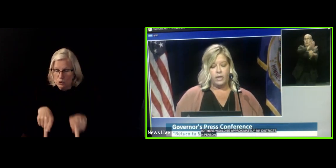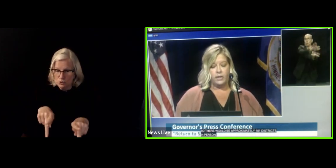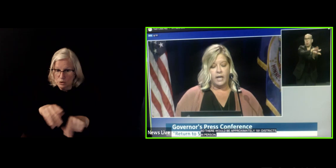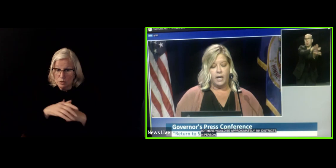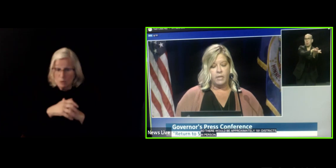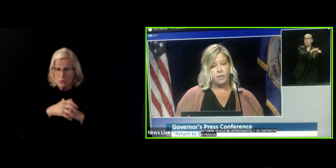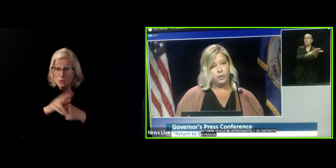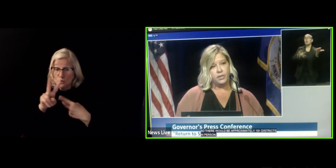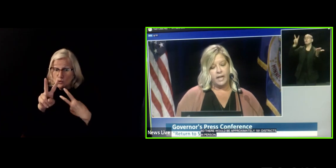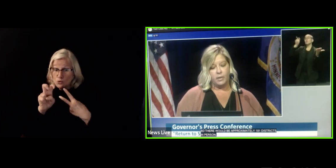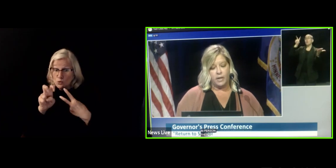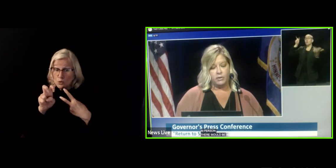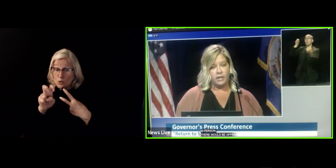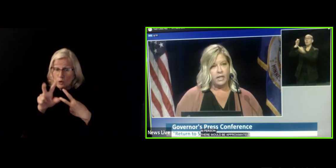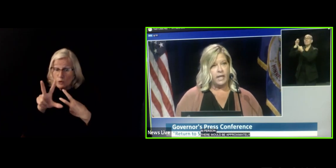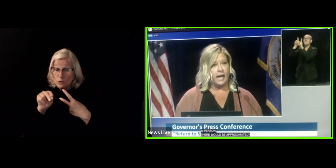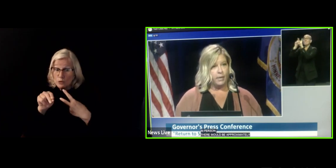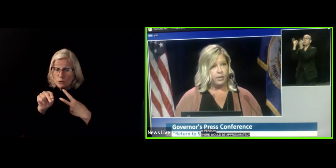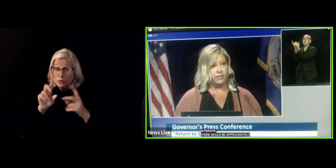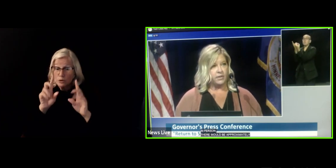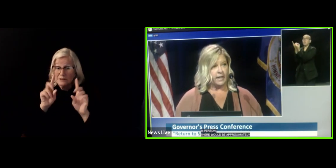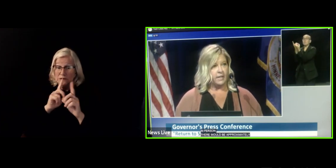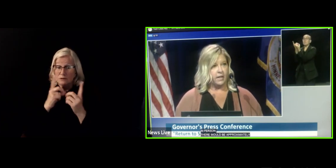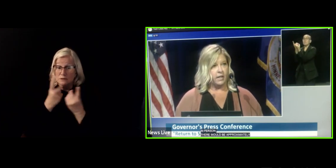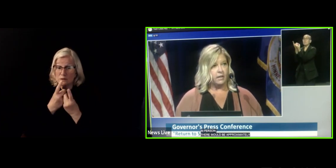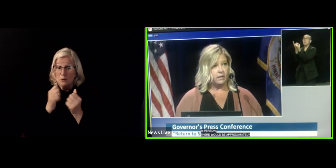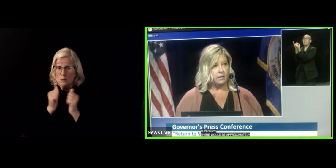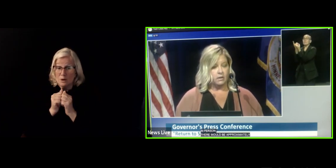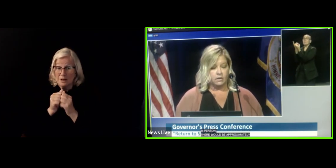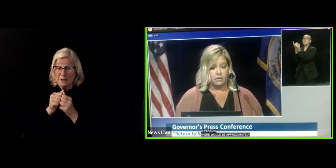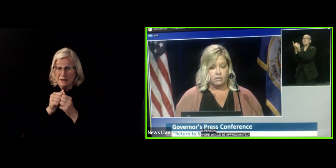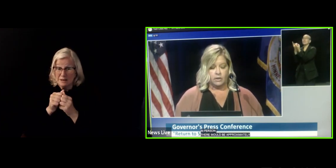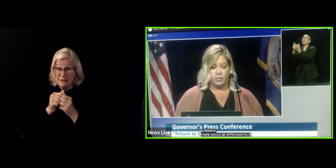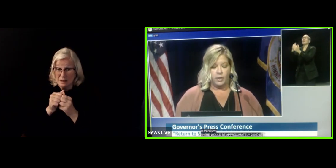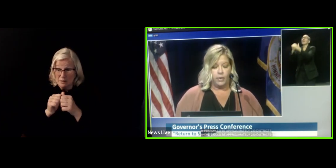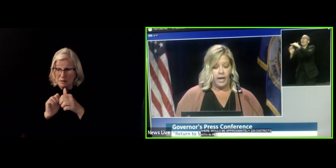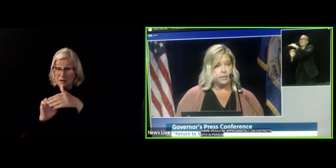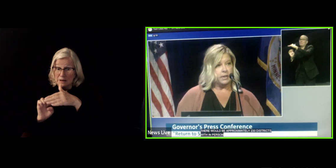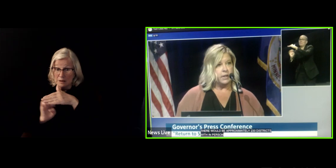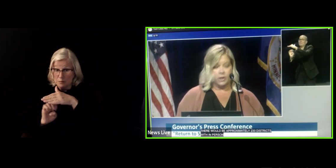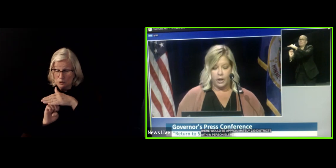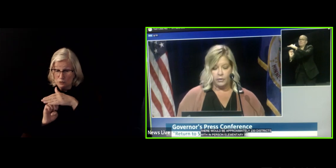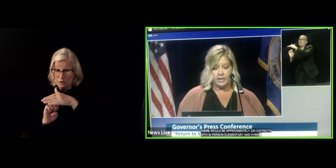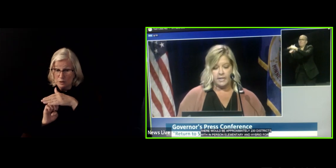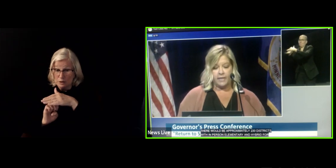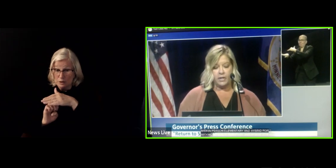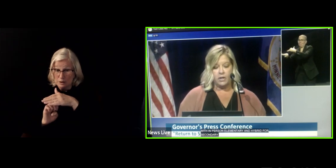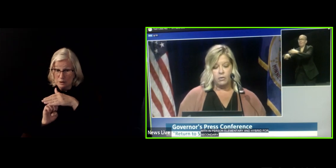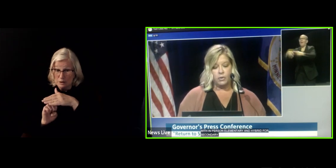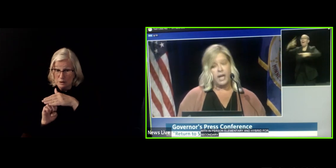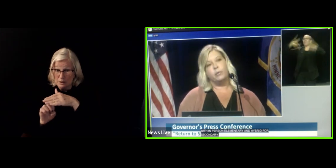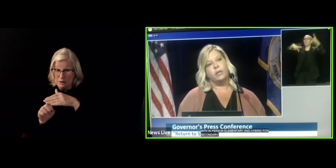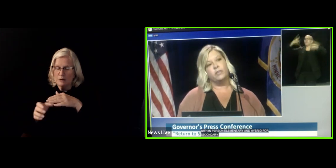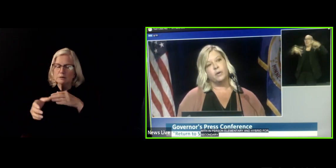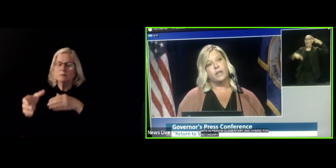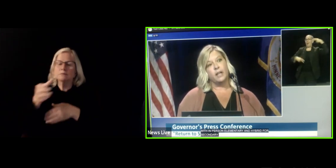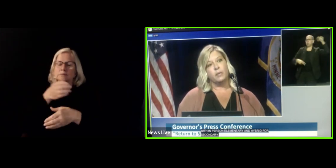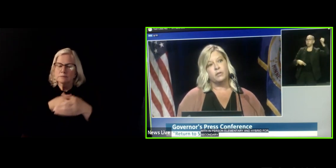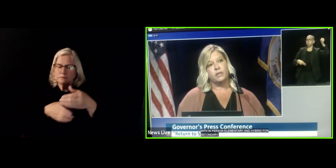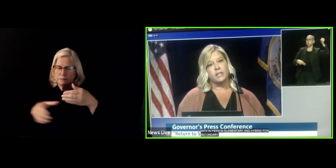with in-person elementary and hybrid for secondary. There would be approximately 107 with hybrid for